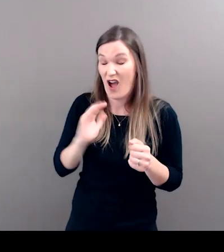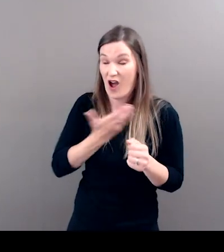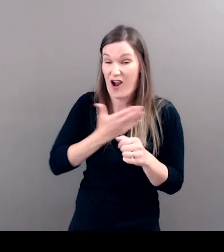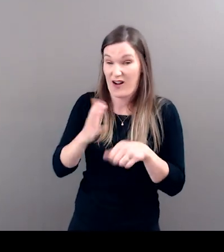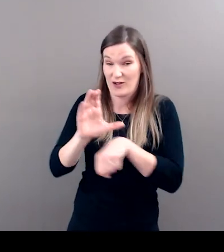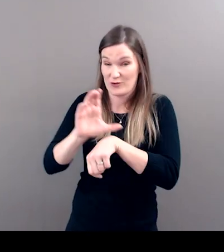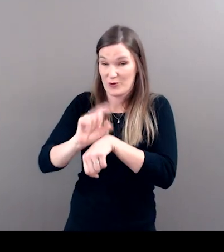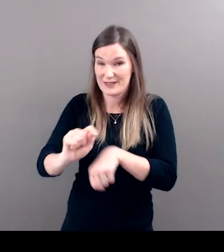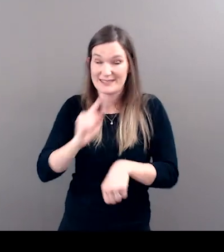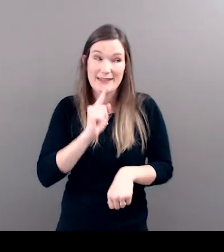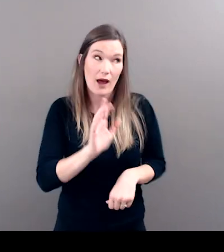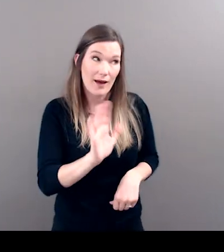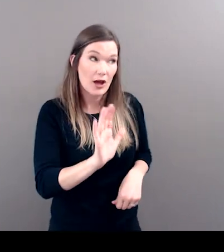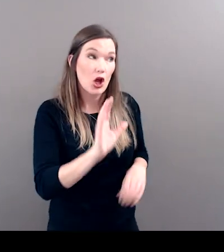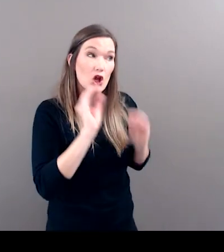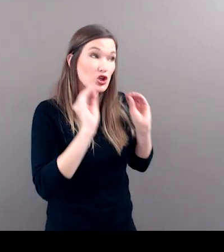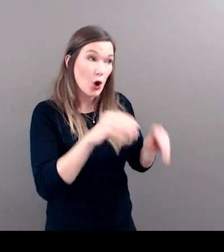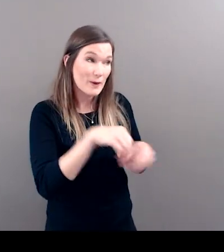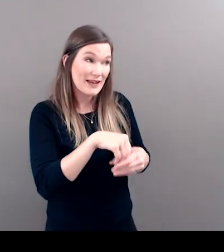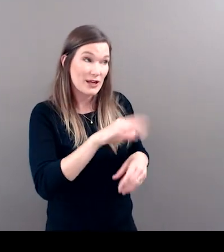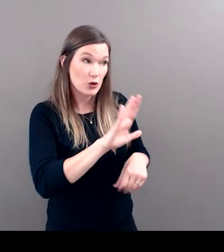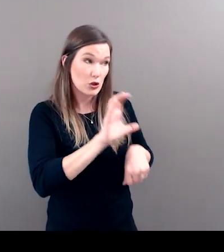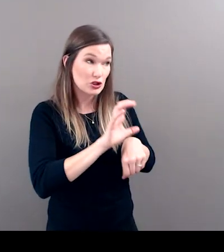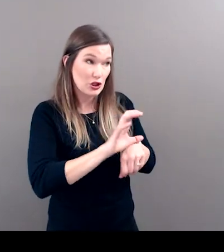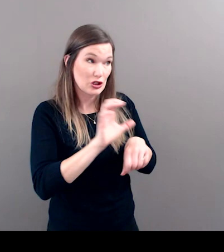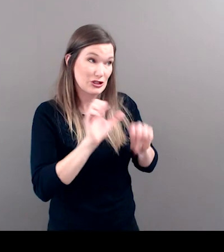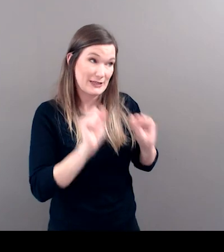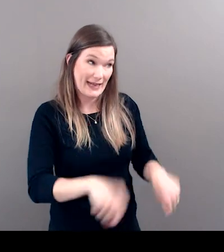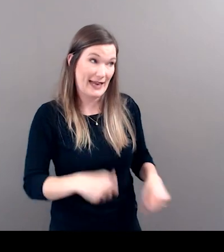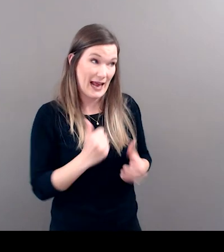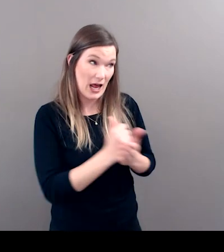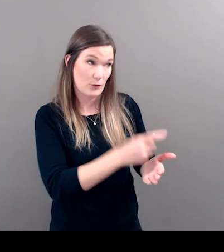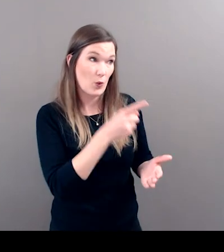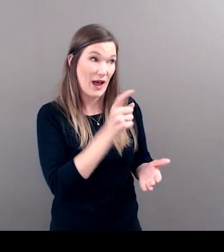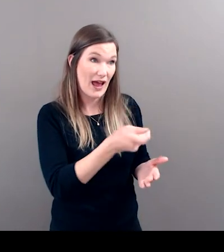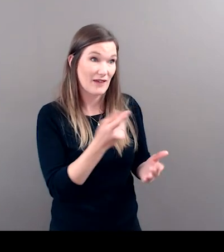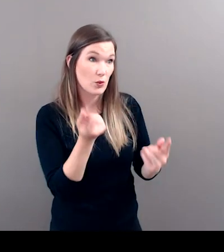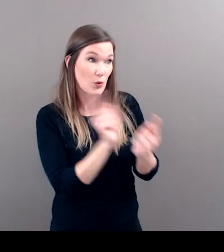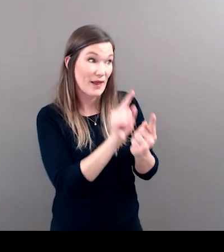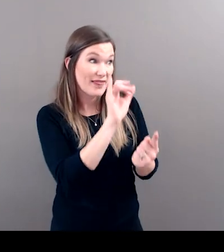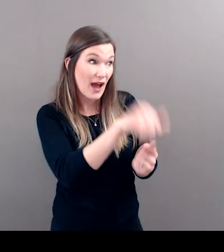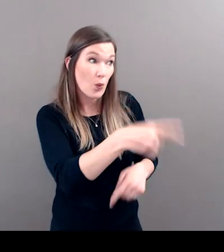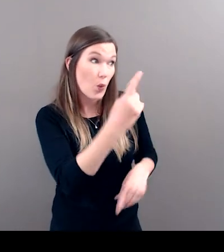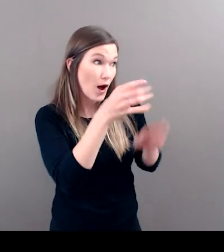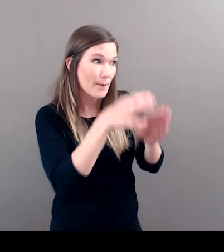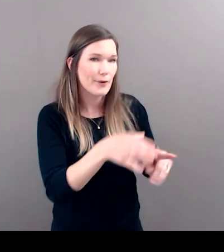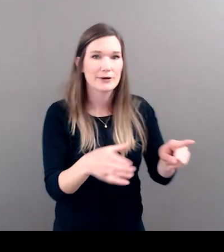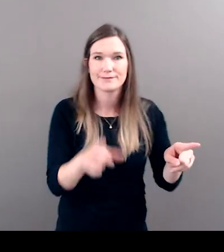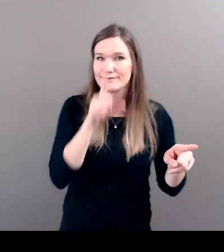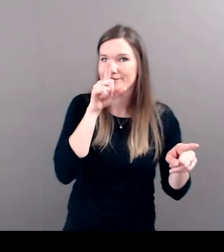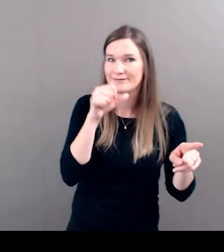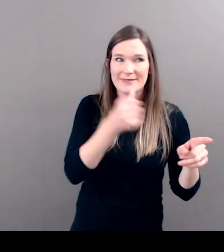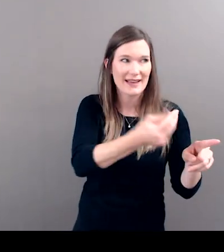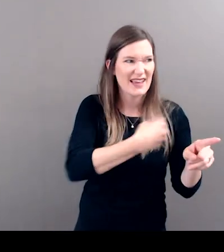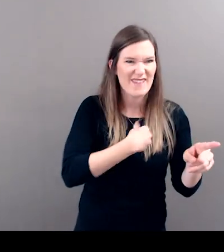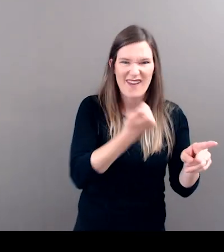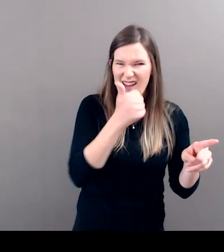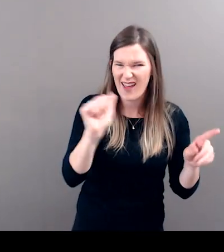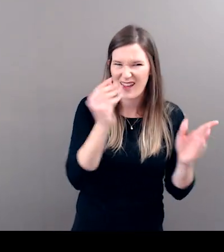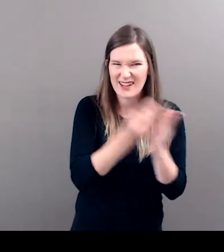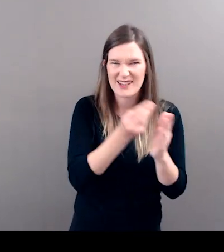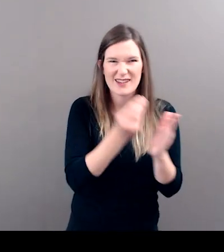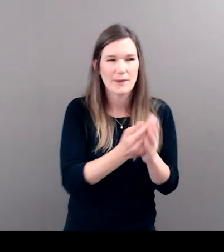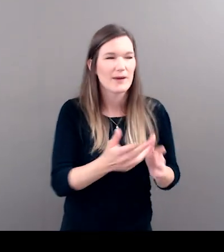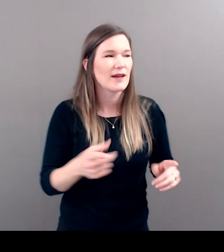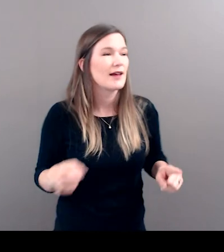to go to that one person that promised a bunch of money. That one person never gave it. And all of a sudden, out of nowhere. Now, that consultant was